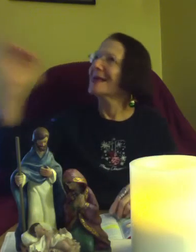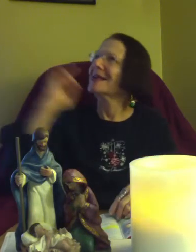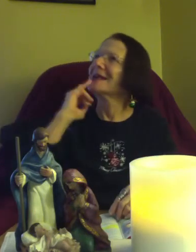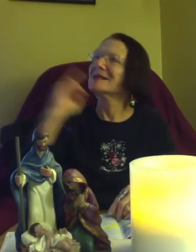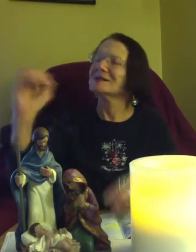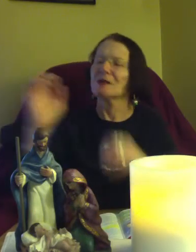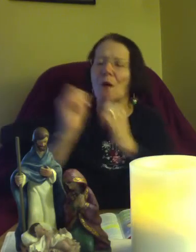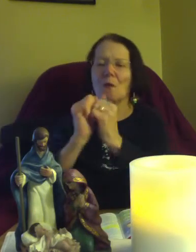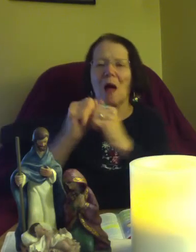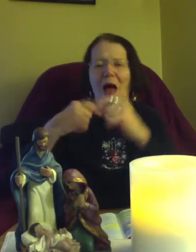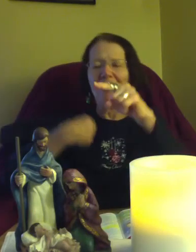better